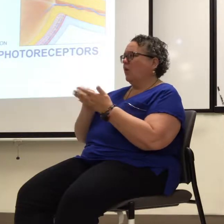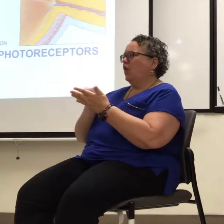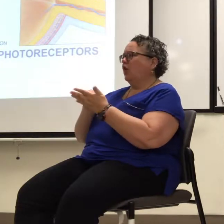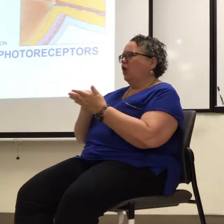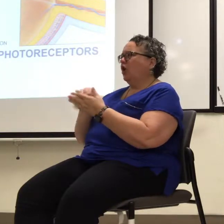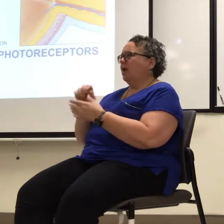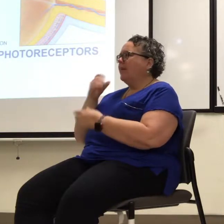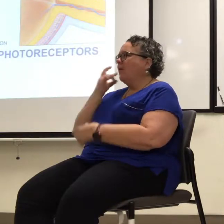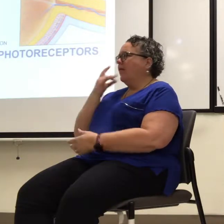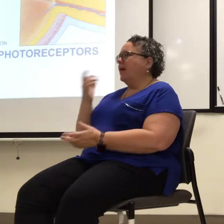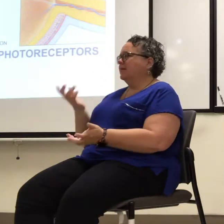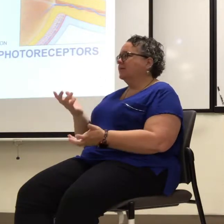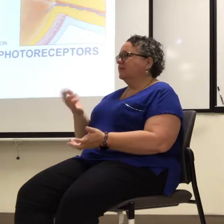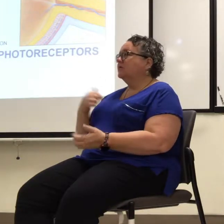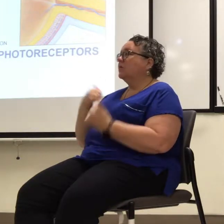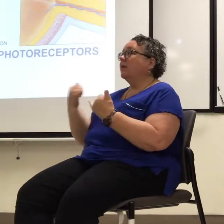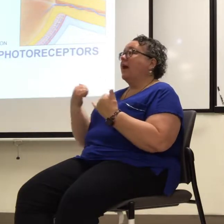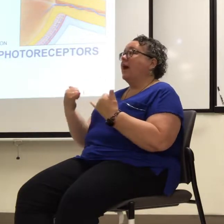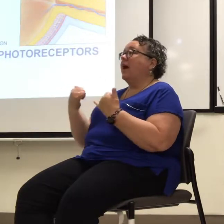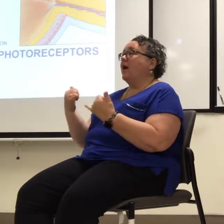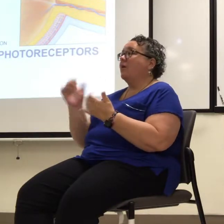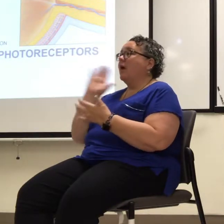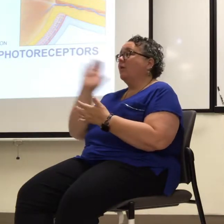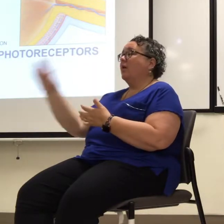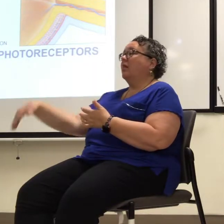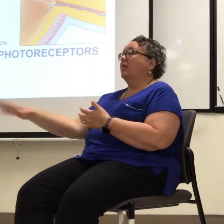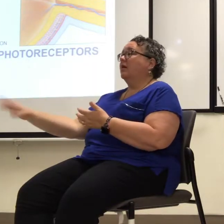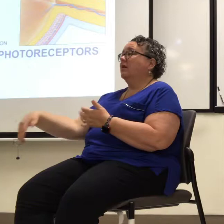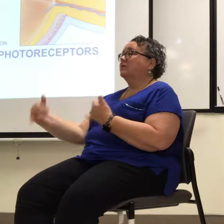So I think I can erase this now.